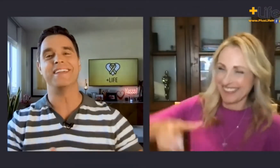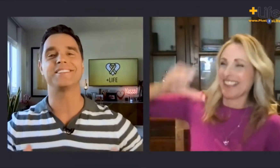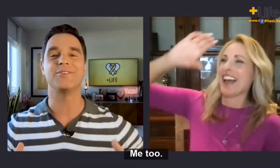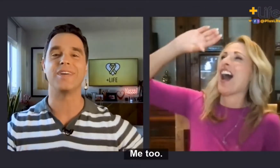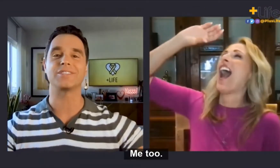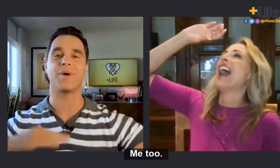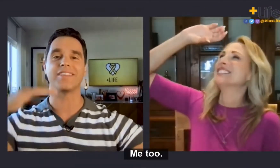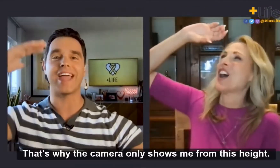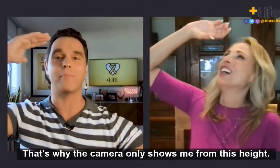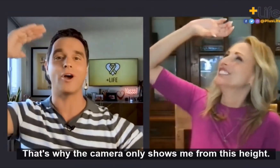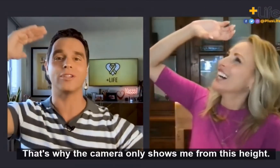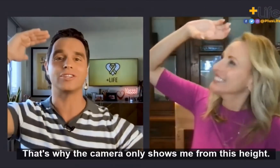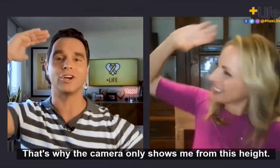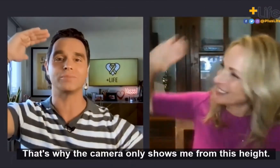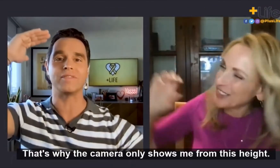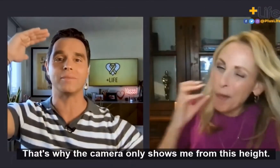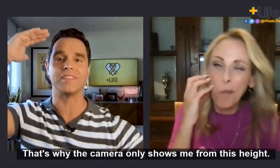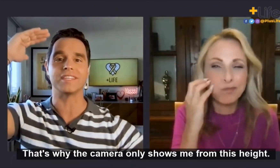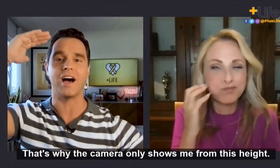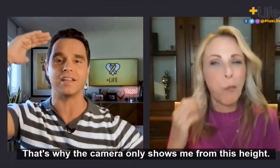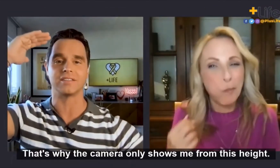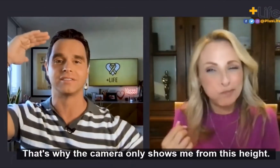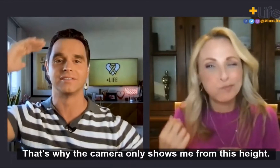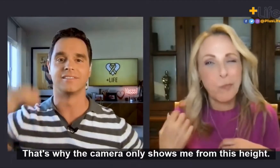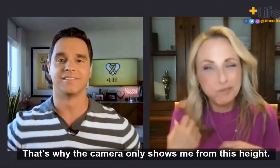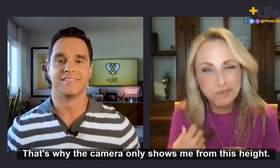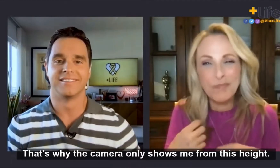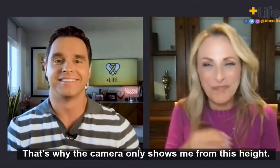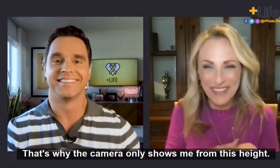Me too. That's why the camera only shows me from this height.